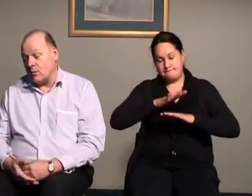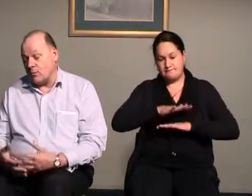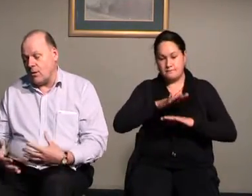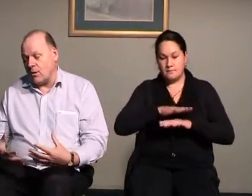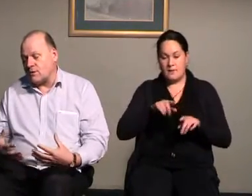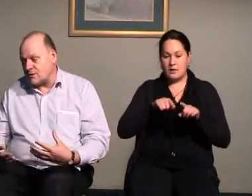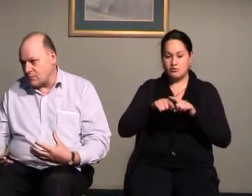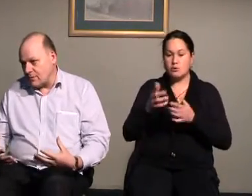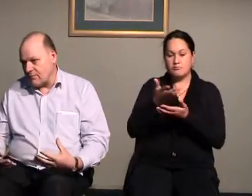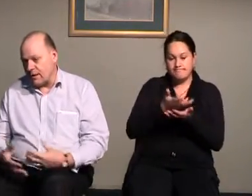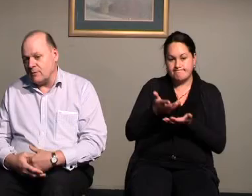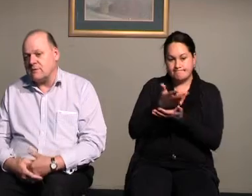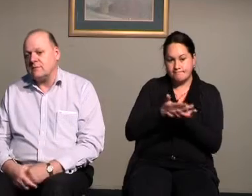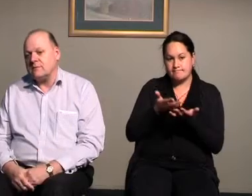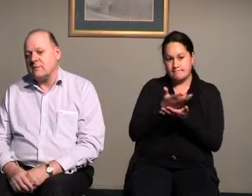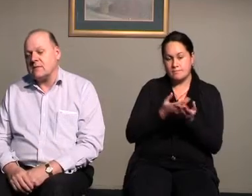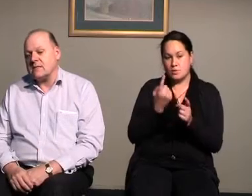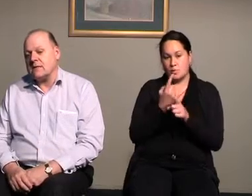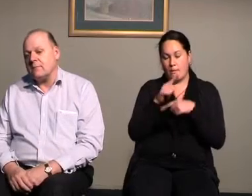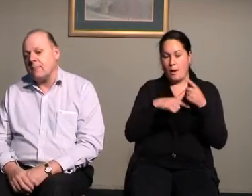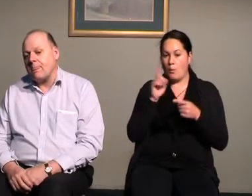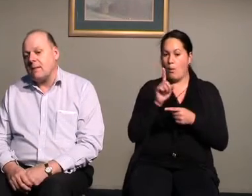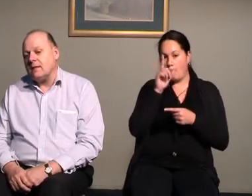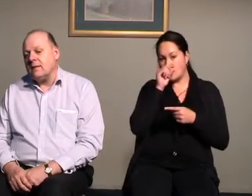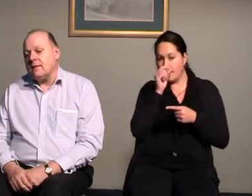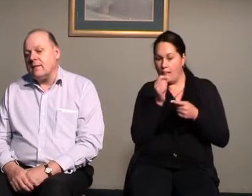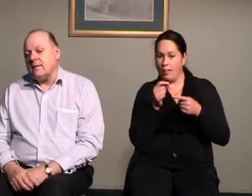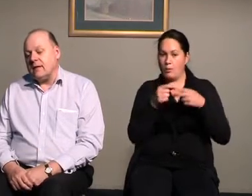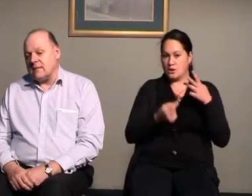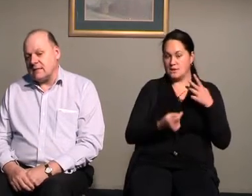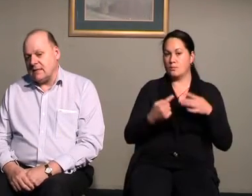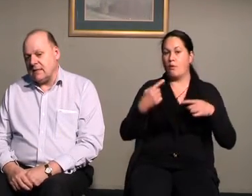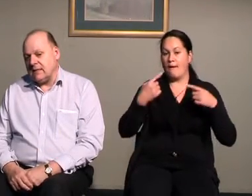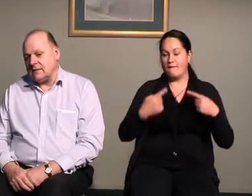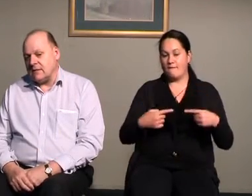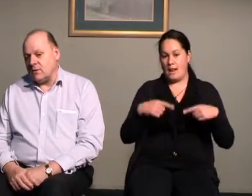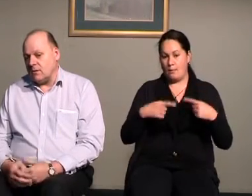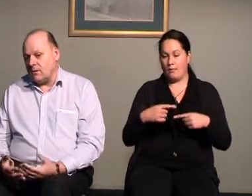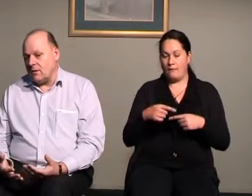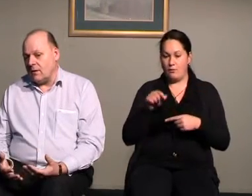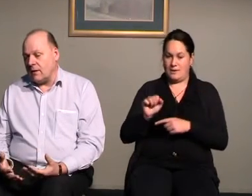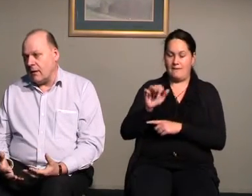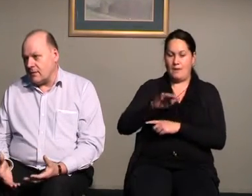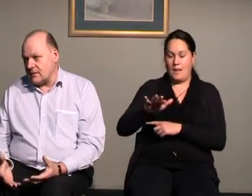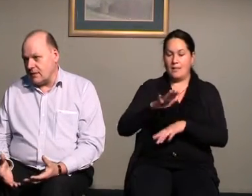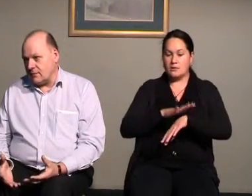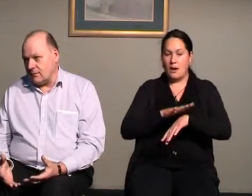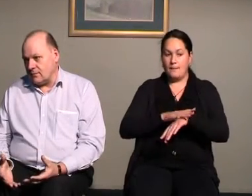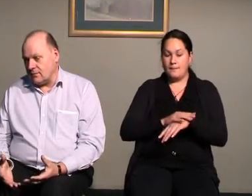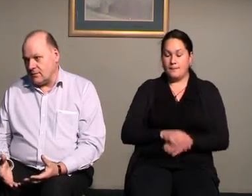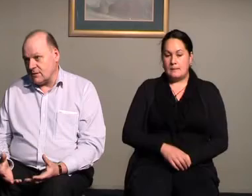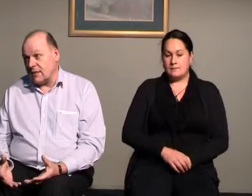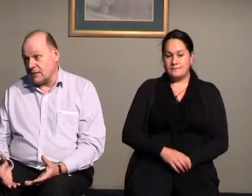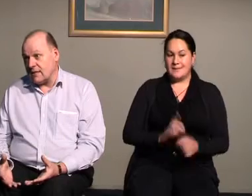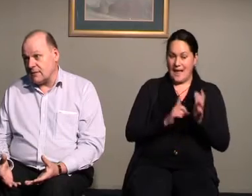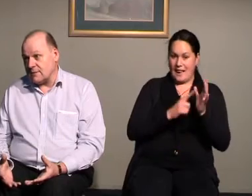come, or what options would be available to them at the time. The LAC said, "Look, I can't take